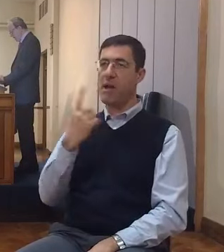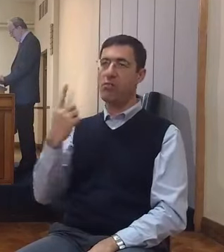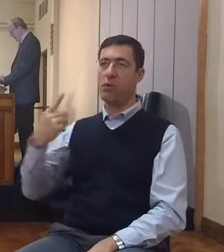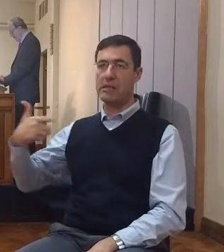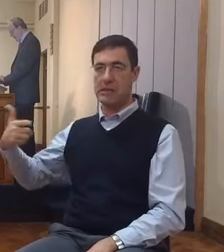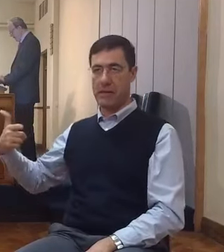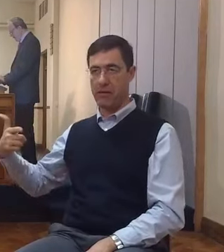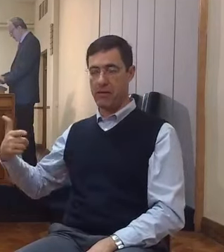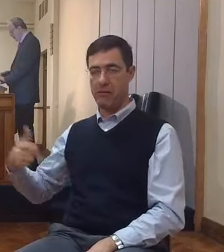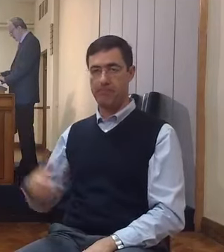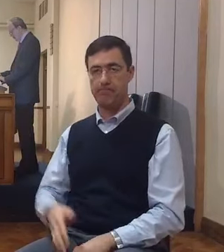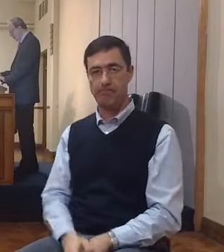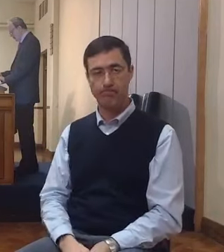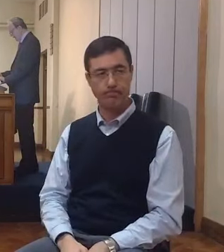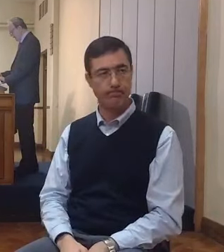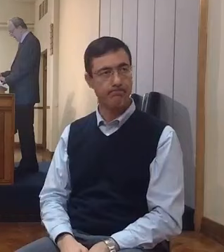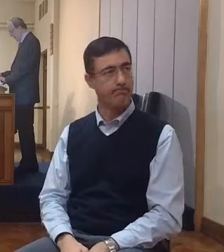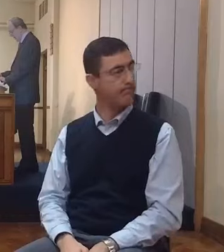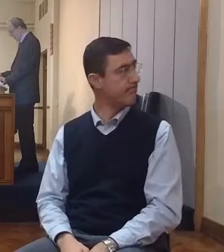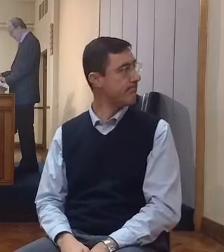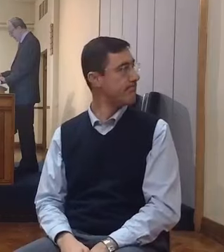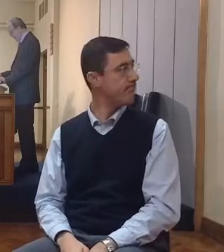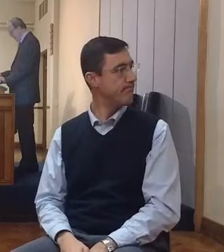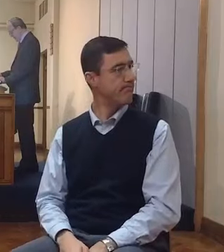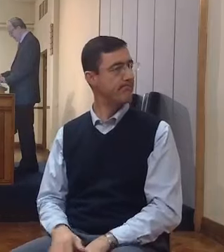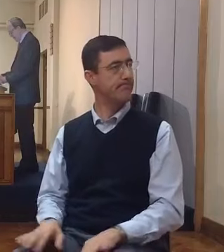517, the way distrustful again.